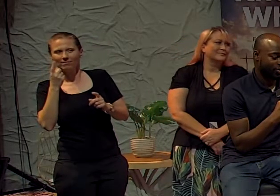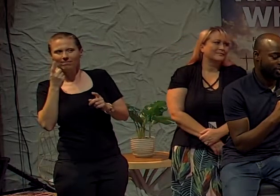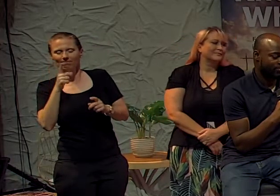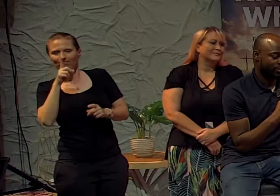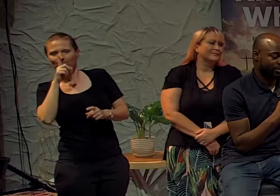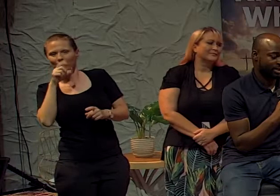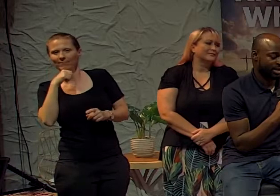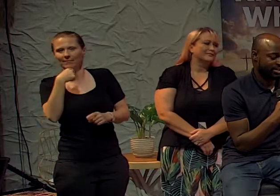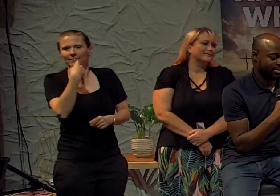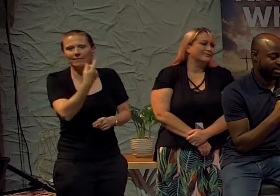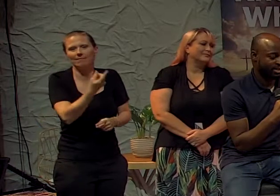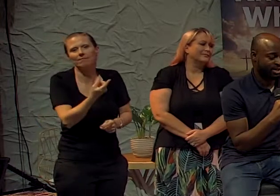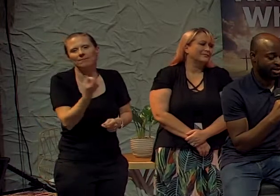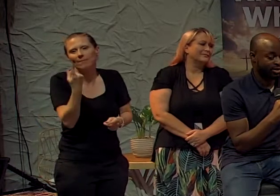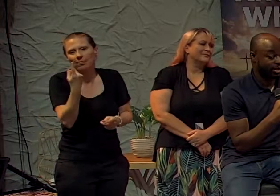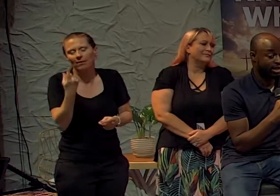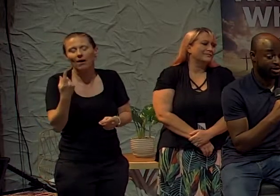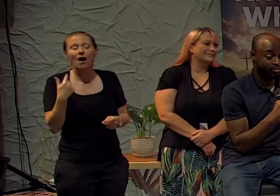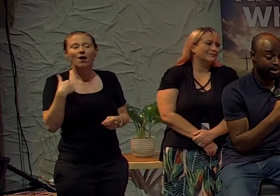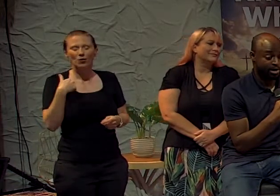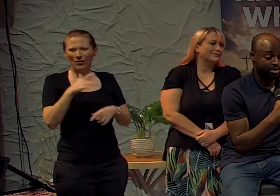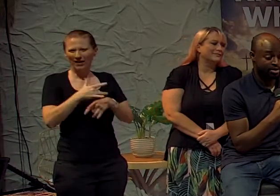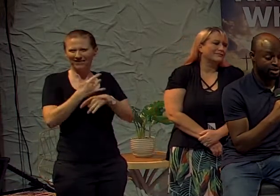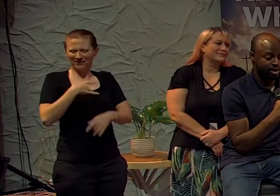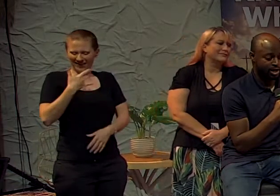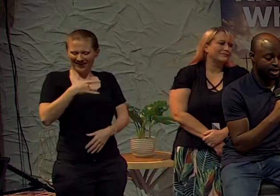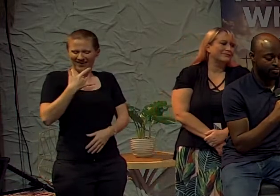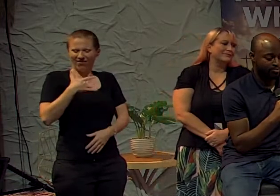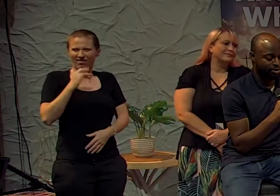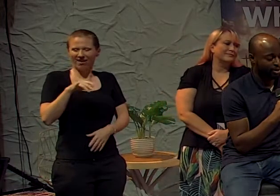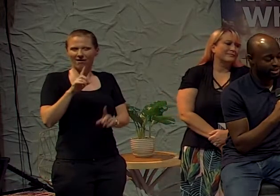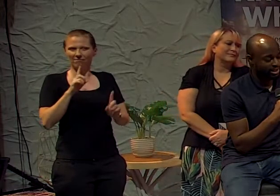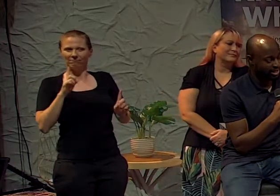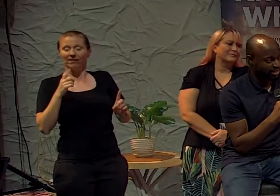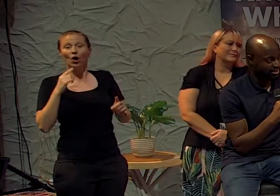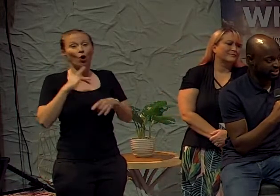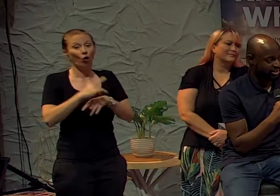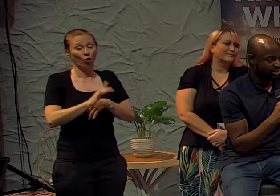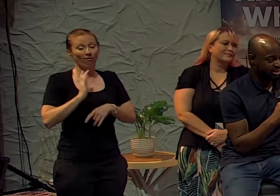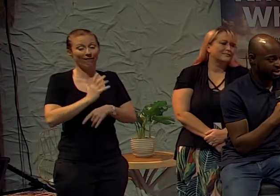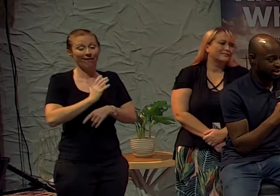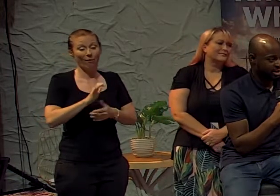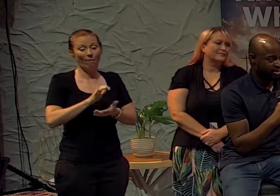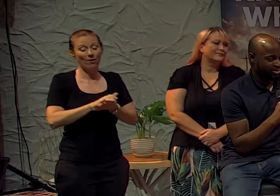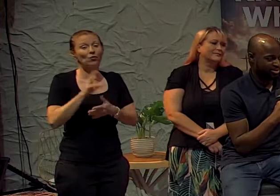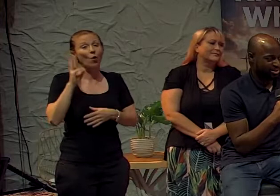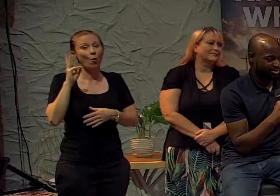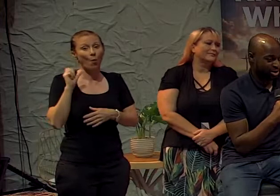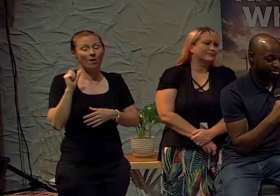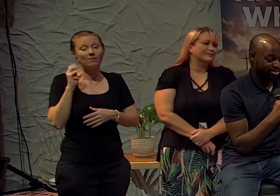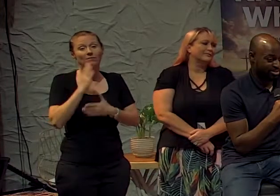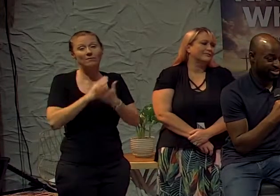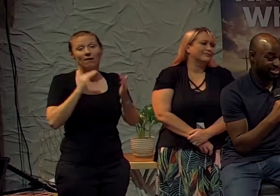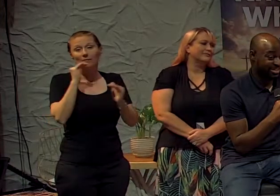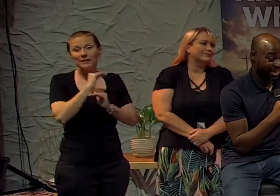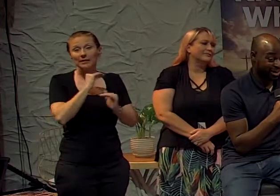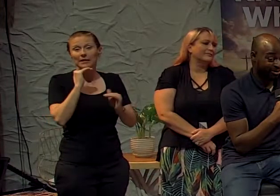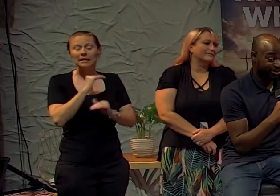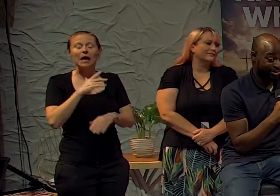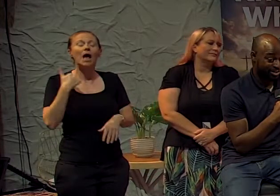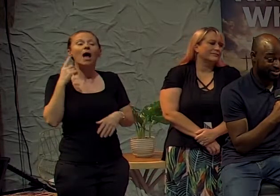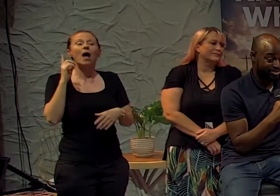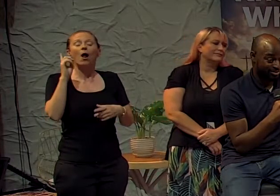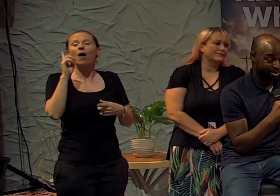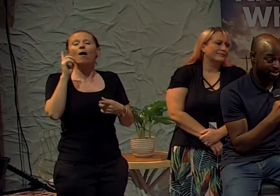And you can feel that. And I think, again, early on in our marriage, there was a lot of deceit. And it wasn't until we were able to just sit